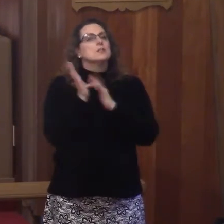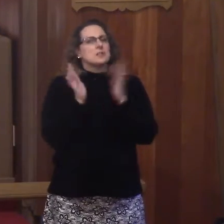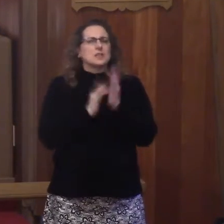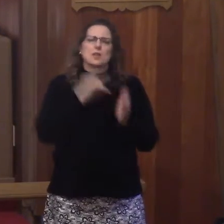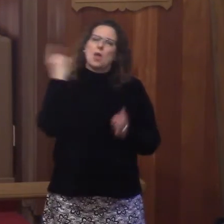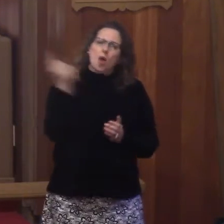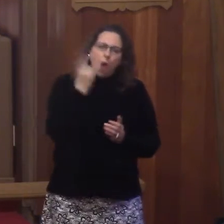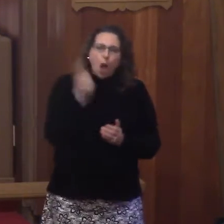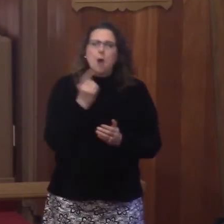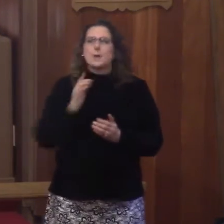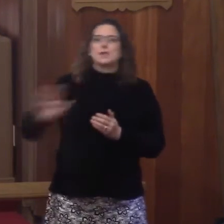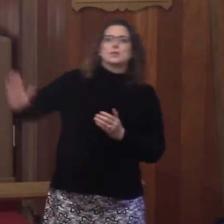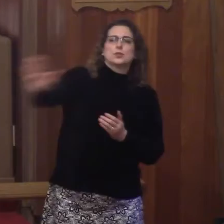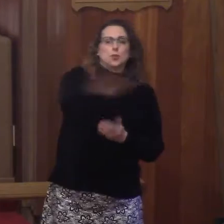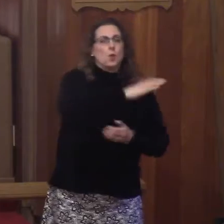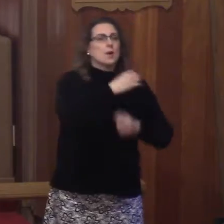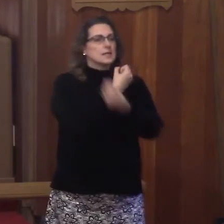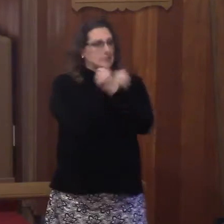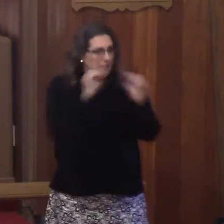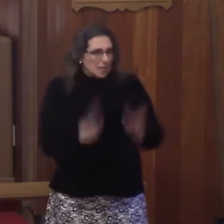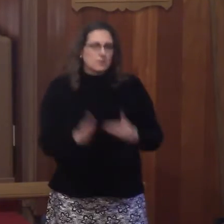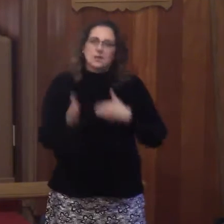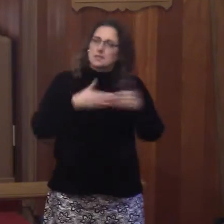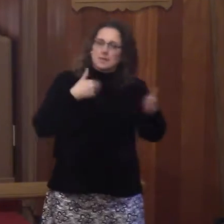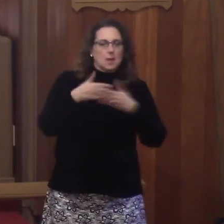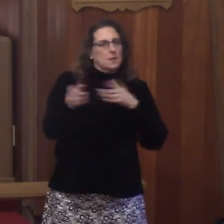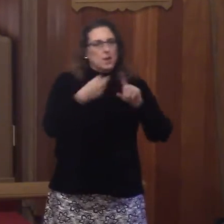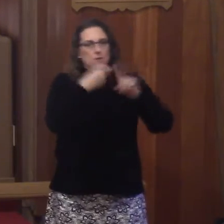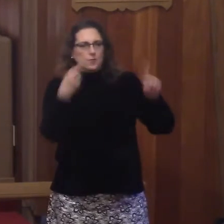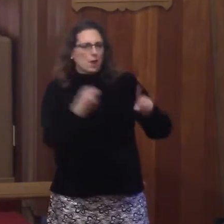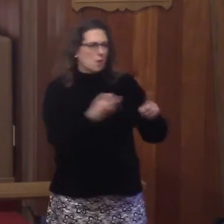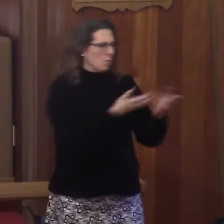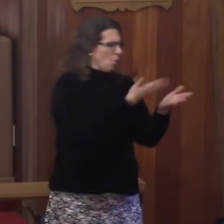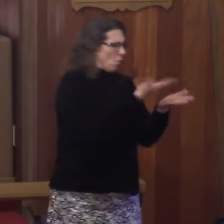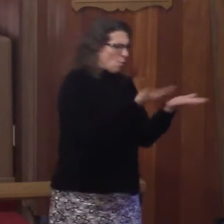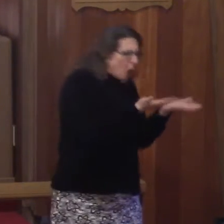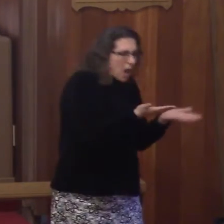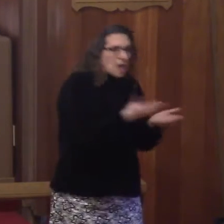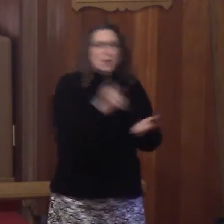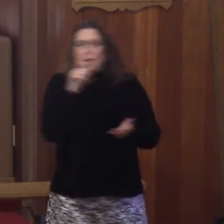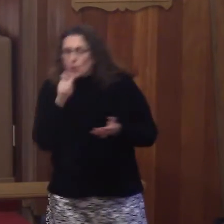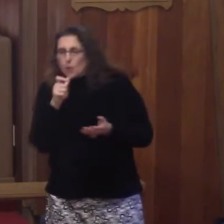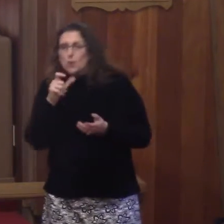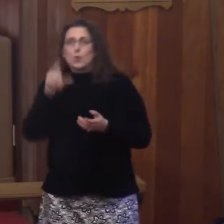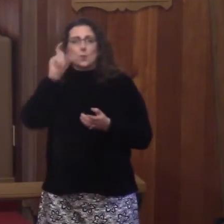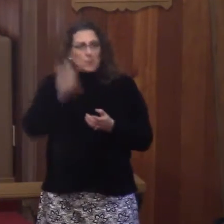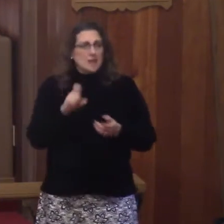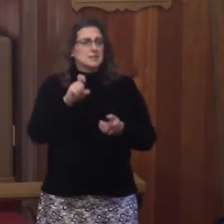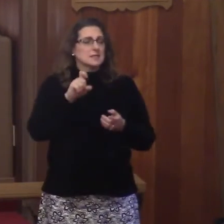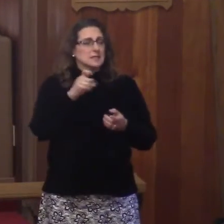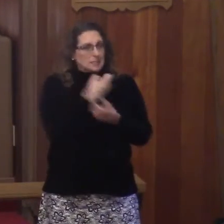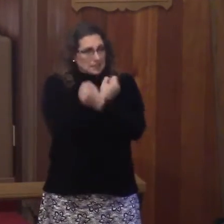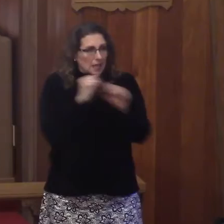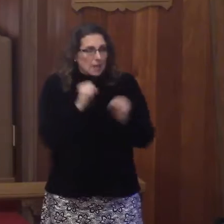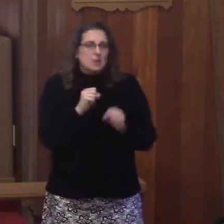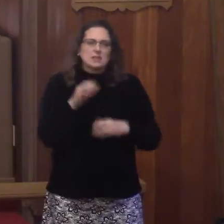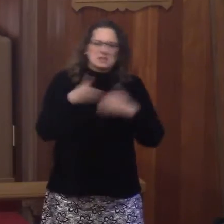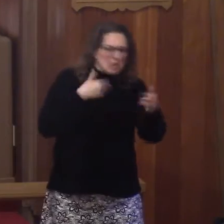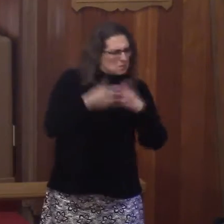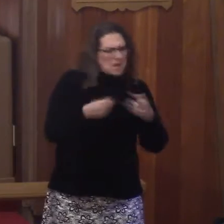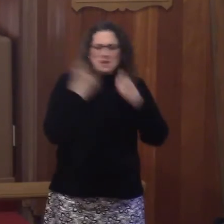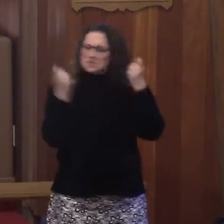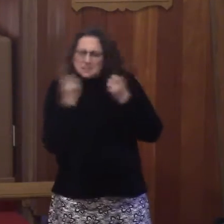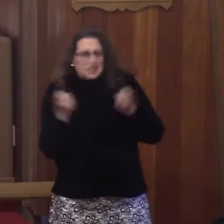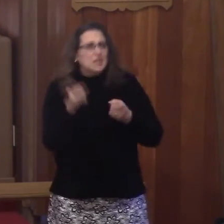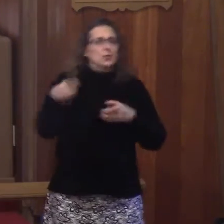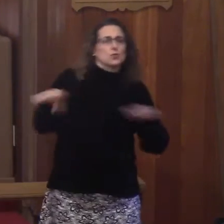always be your Savior, no matter from what or from who you have to be rescued. No matter what sin you've committed, he